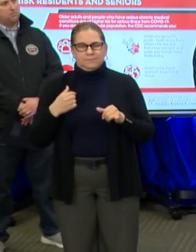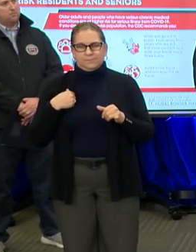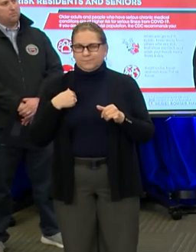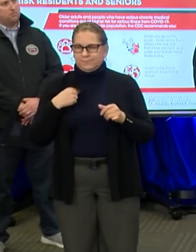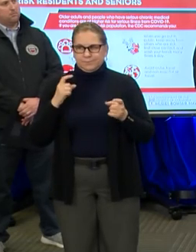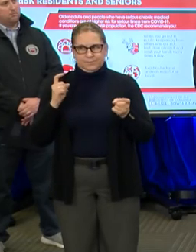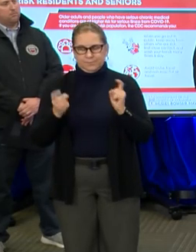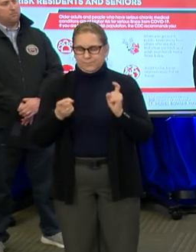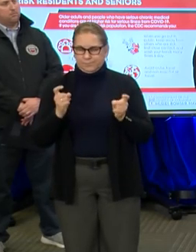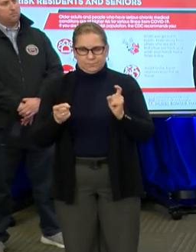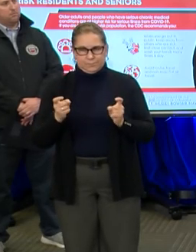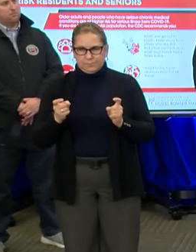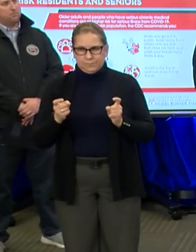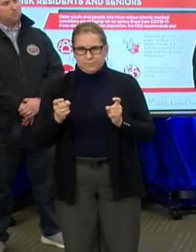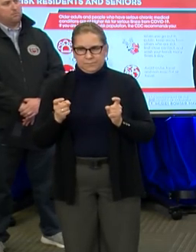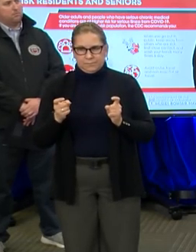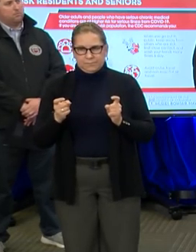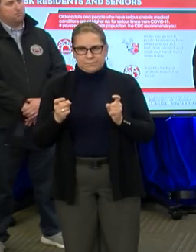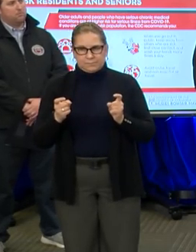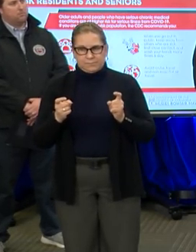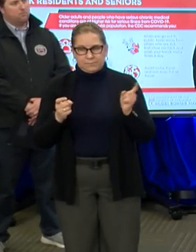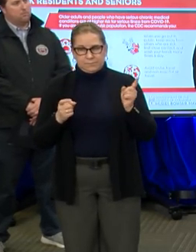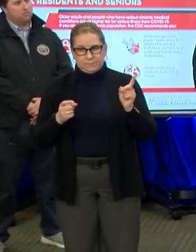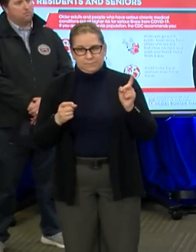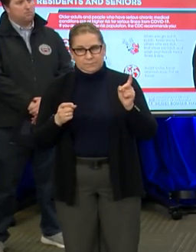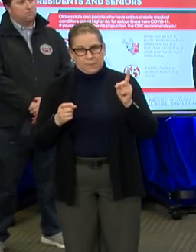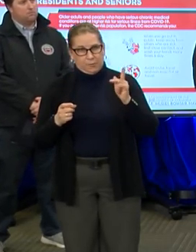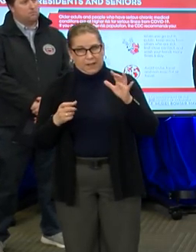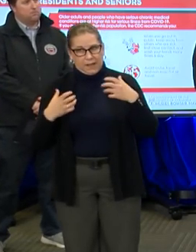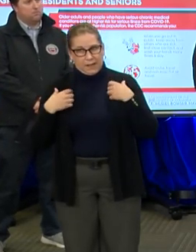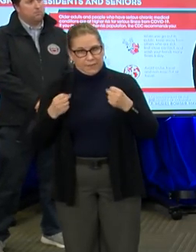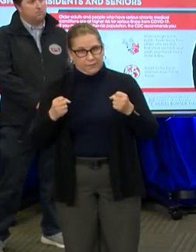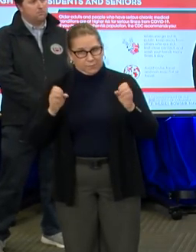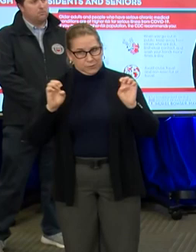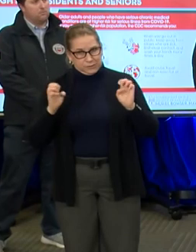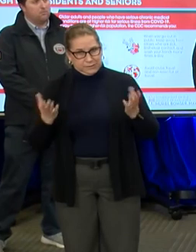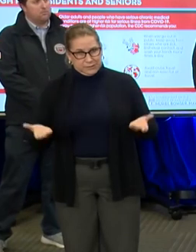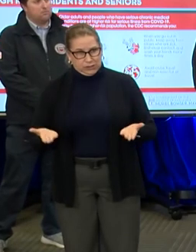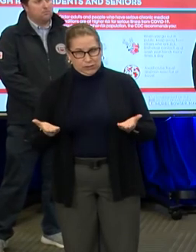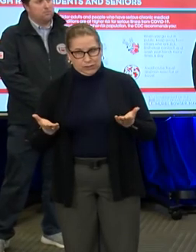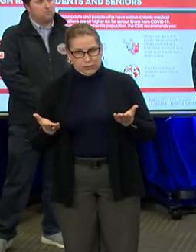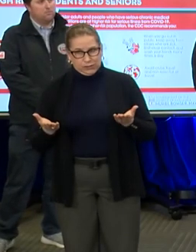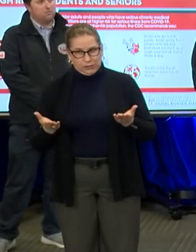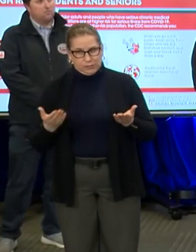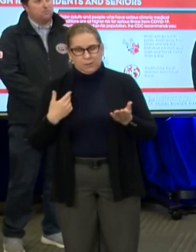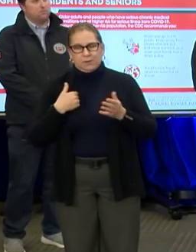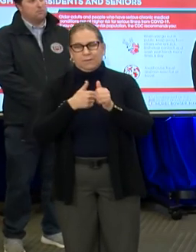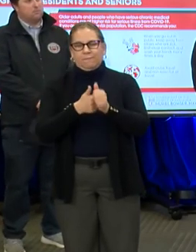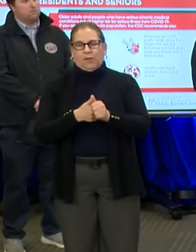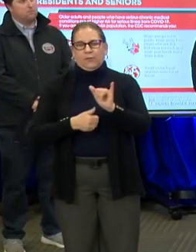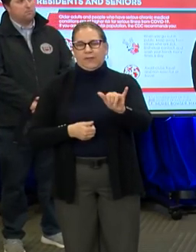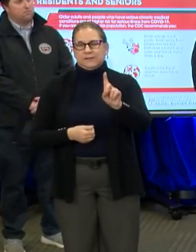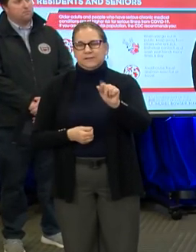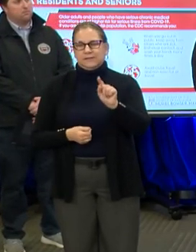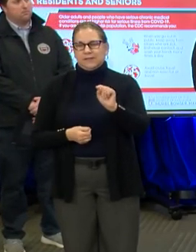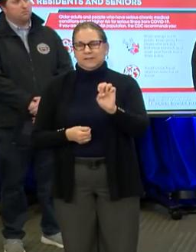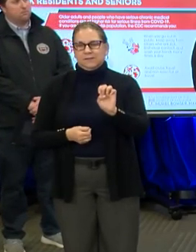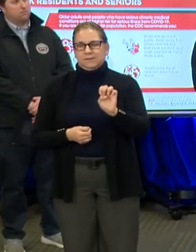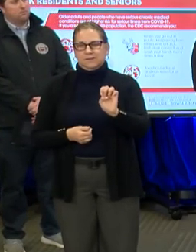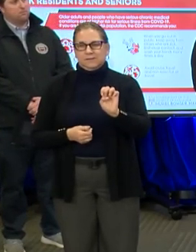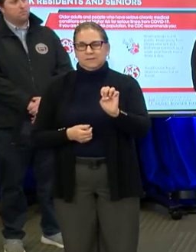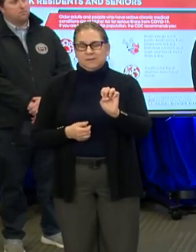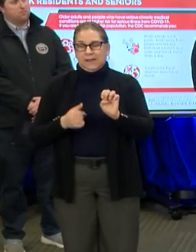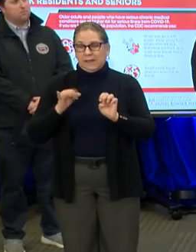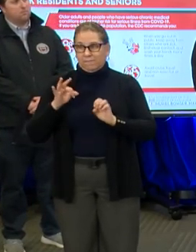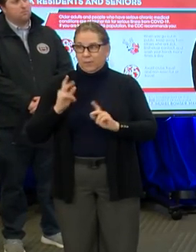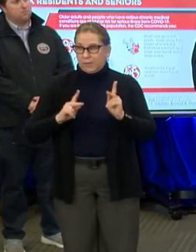mayor declared the public health emergency here in D.C. So anyone who could show injury between March 13th and the